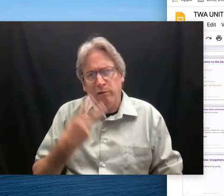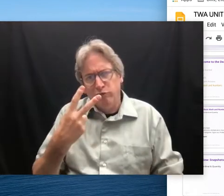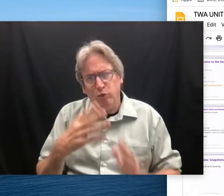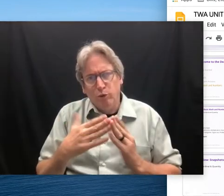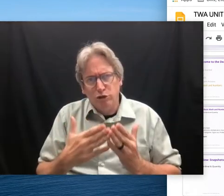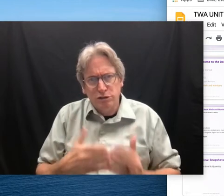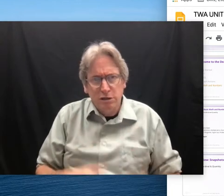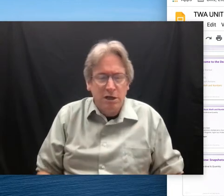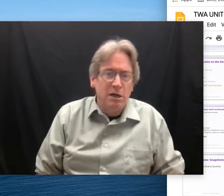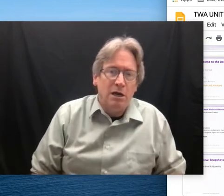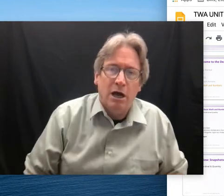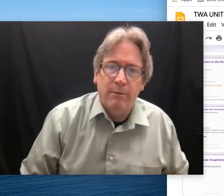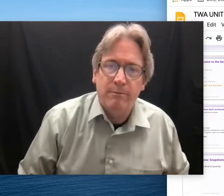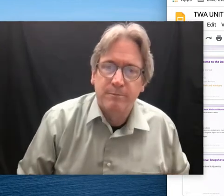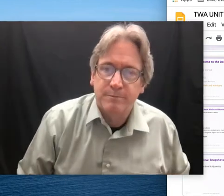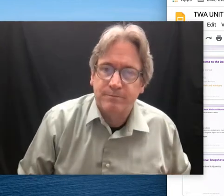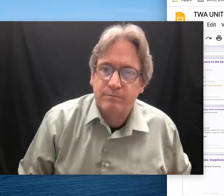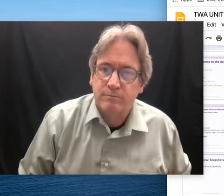sense. We'll have 2 books.